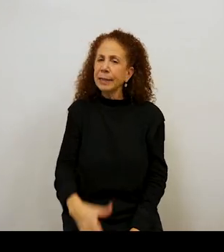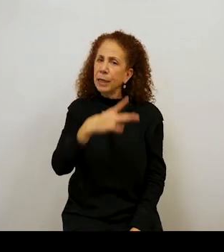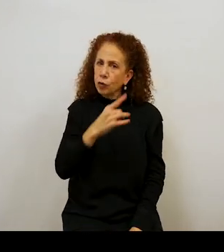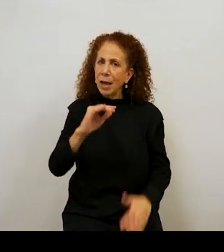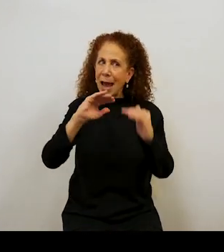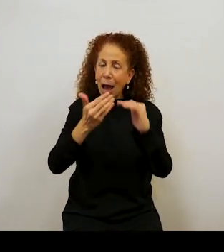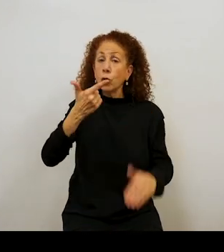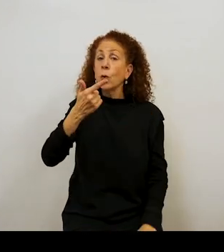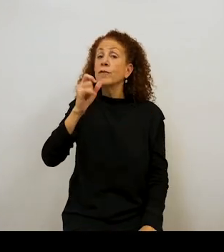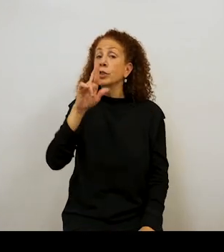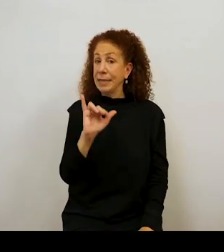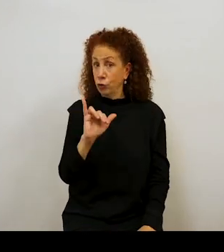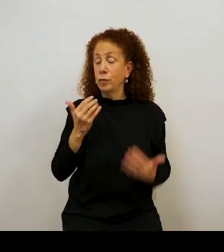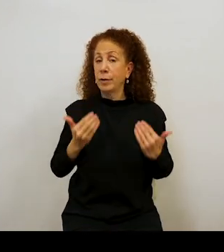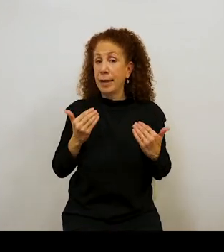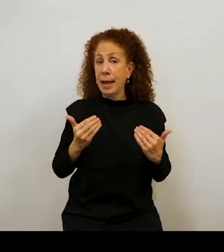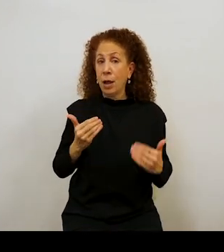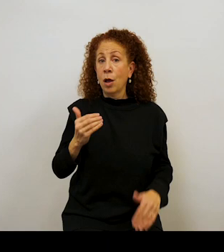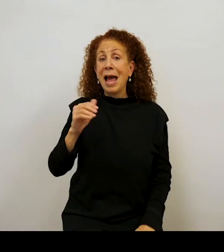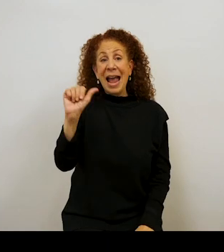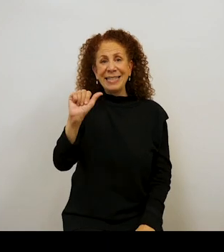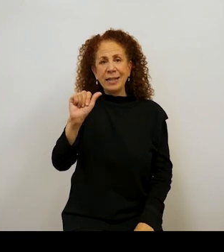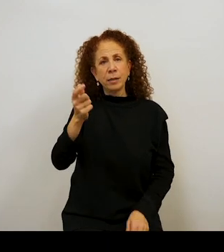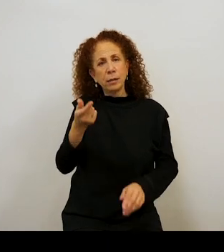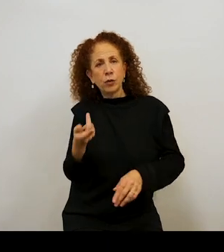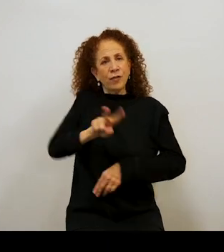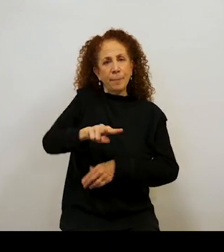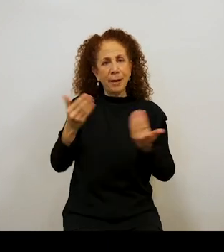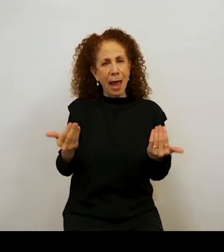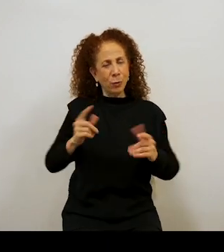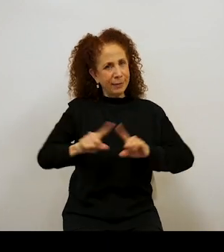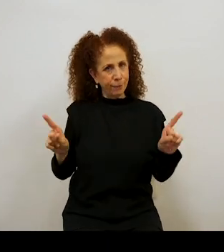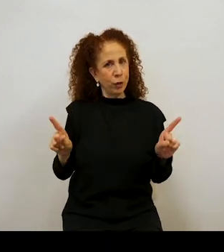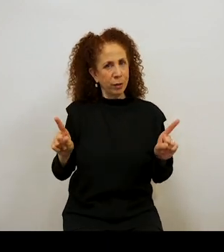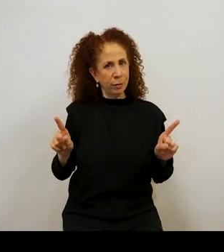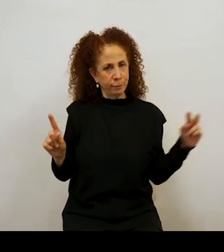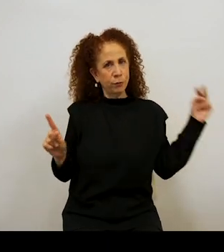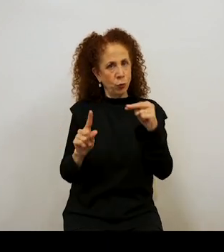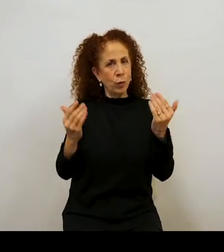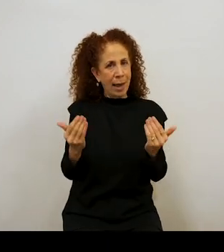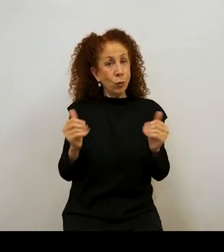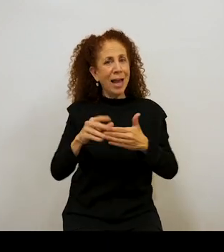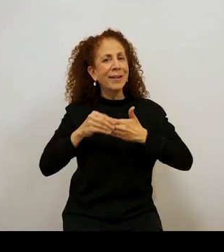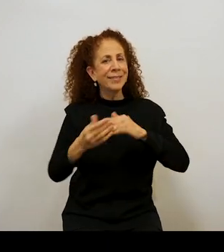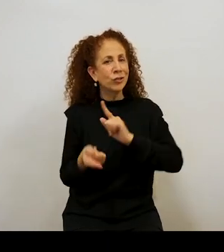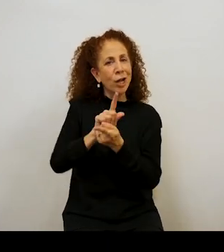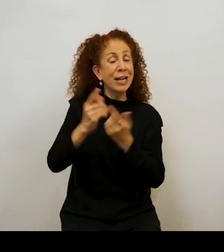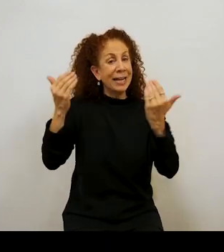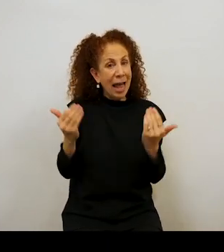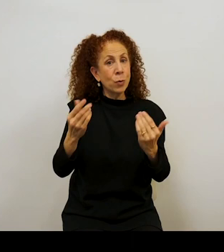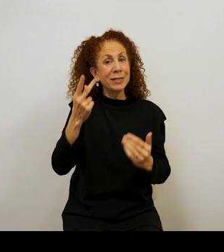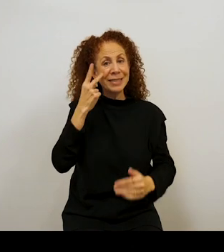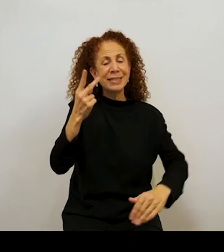the 21st century, she's been flipped a bit. It's in that adaptability of it, and you see it in